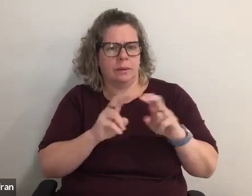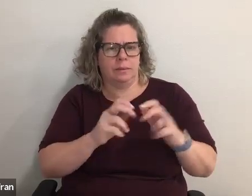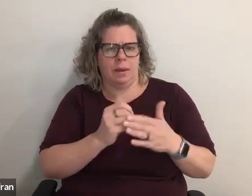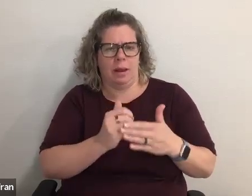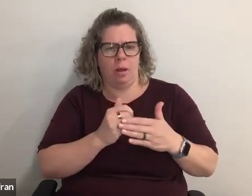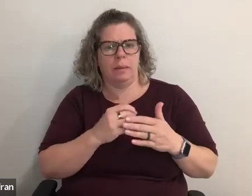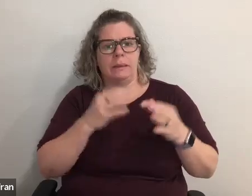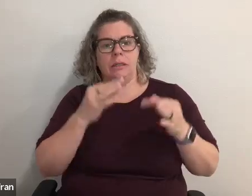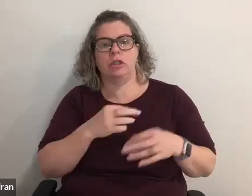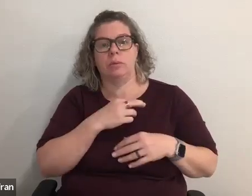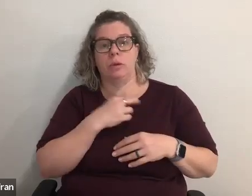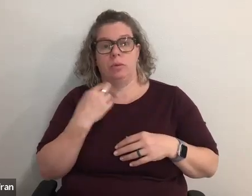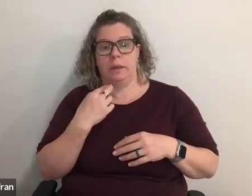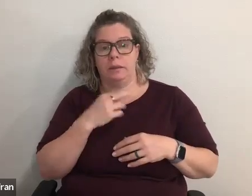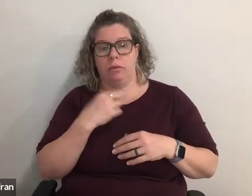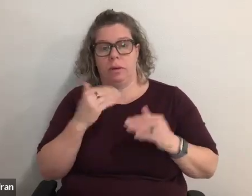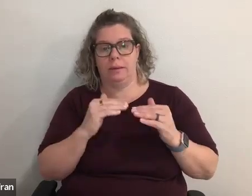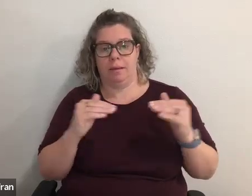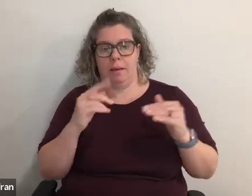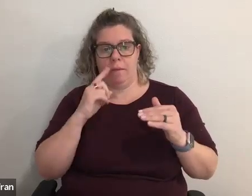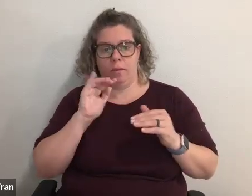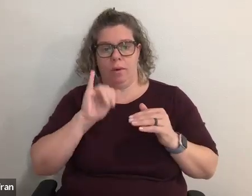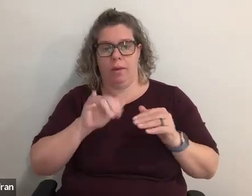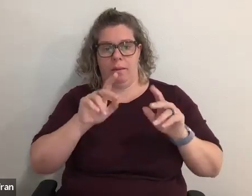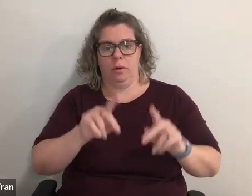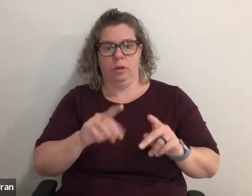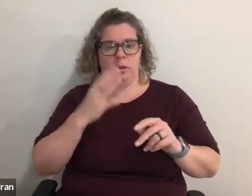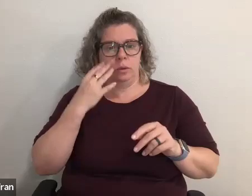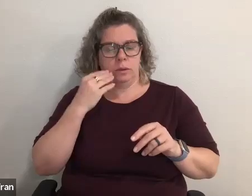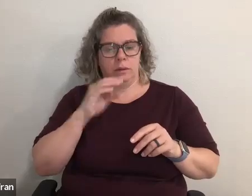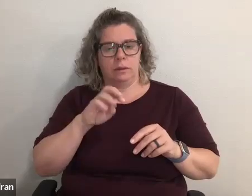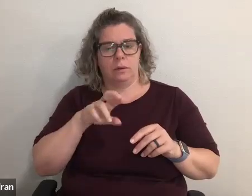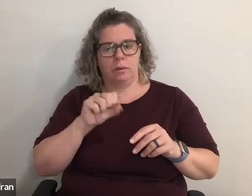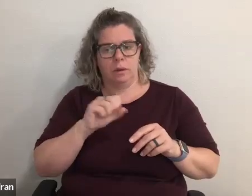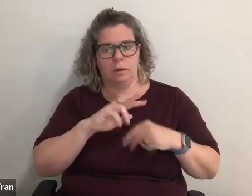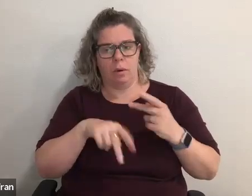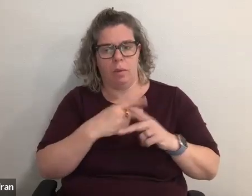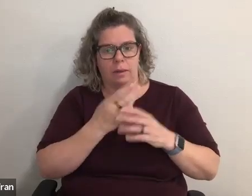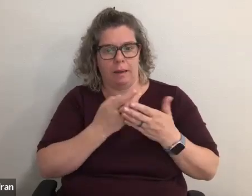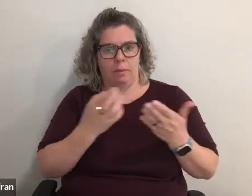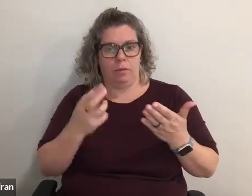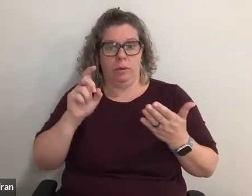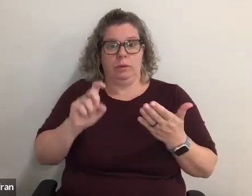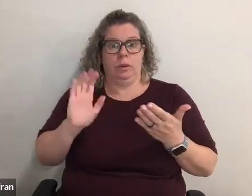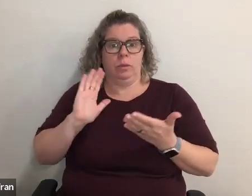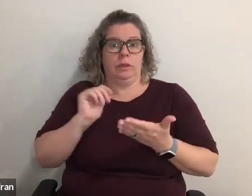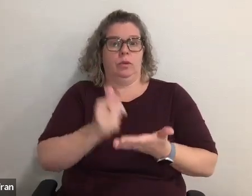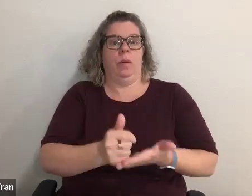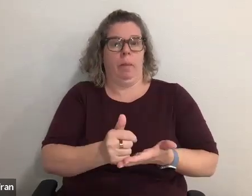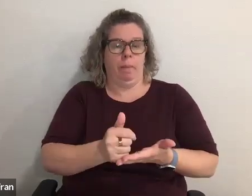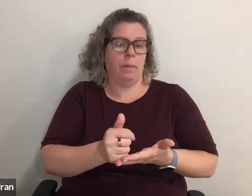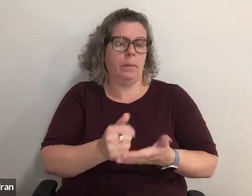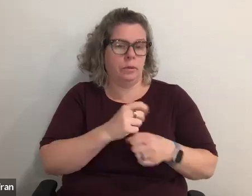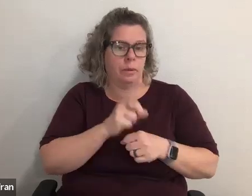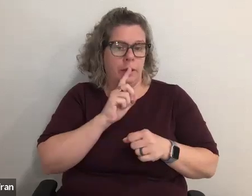determine risk. What is the risk level for the person in crisis, and what is it? What type of resources do we need to use to